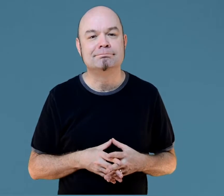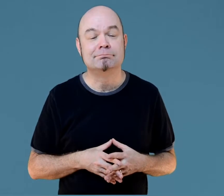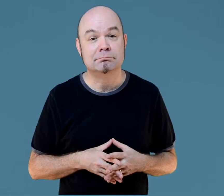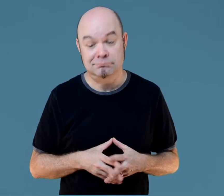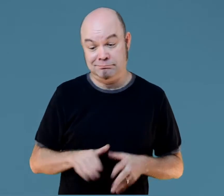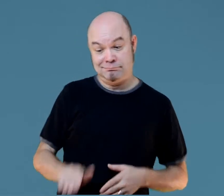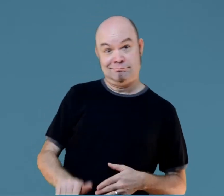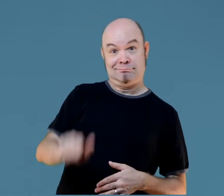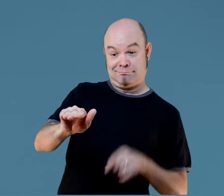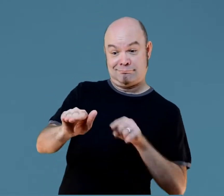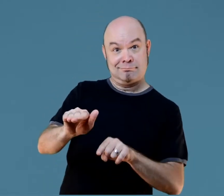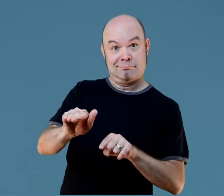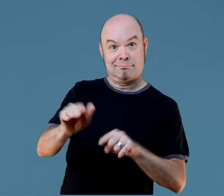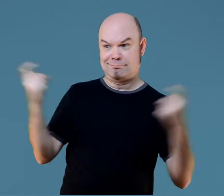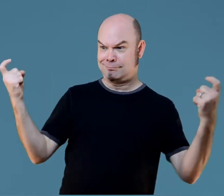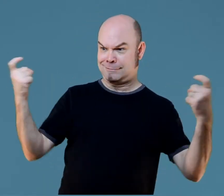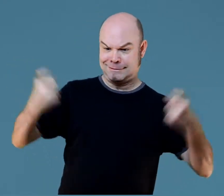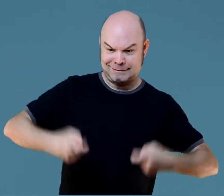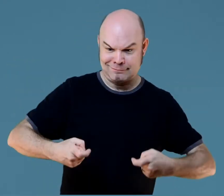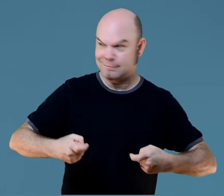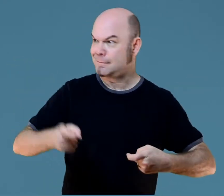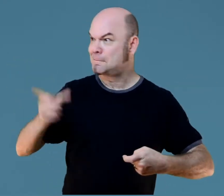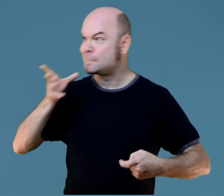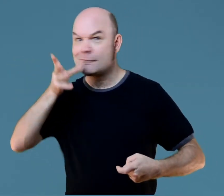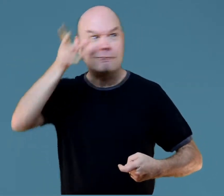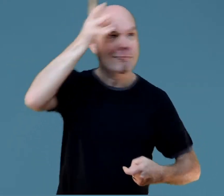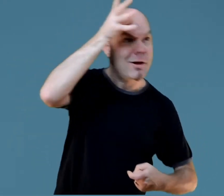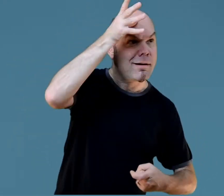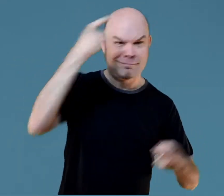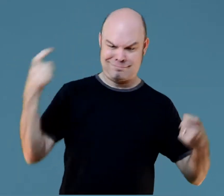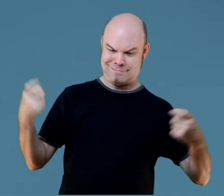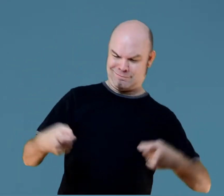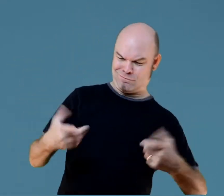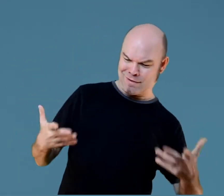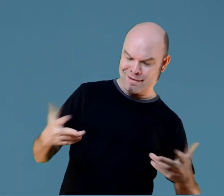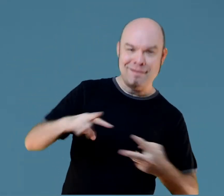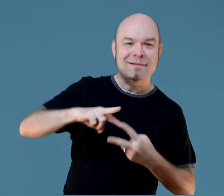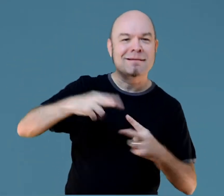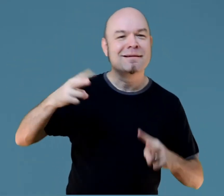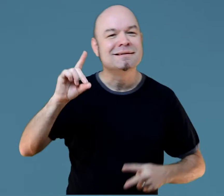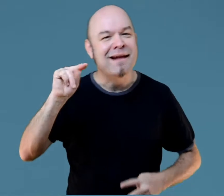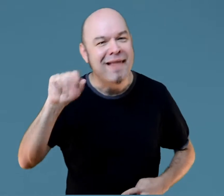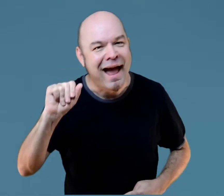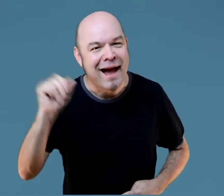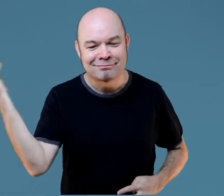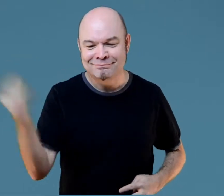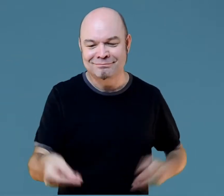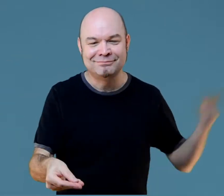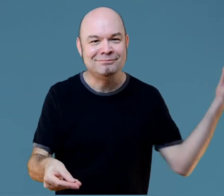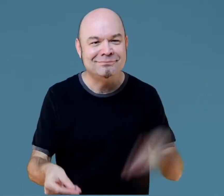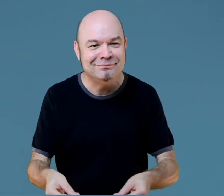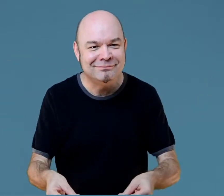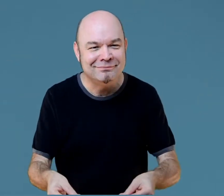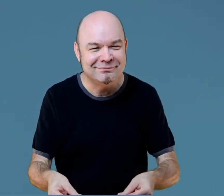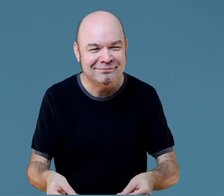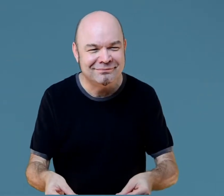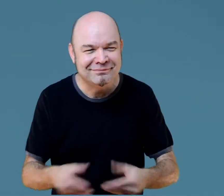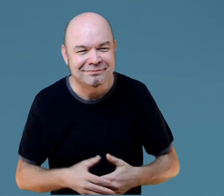their family. When a child is born, they get 2 copies of DNA, one from each